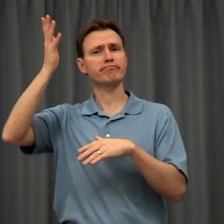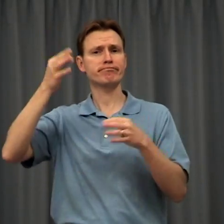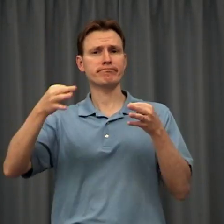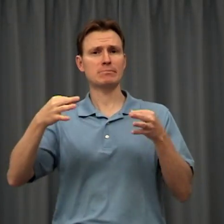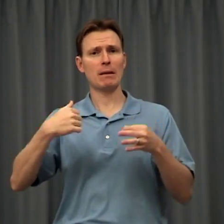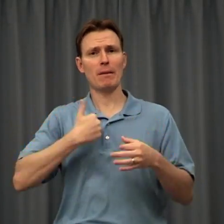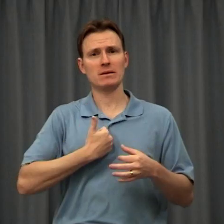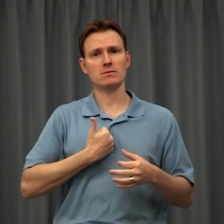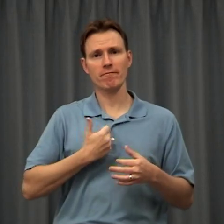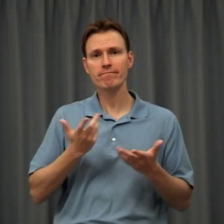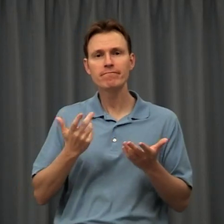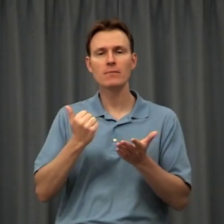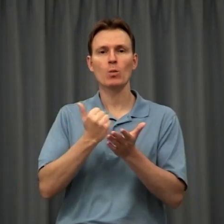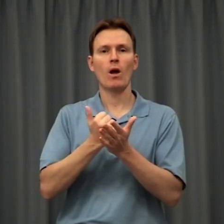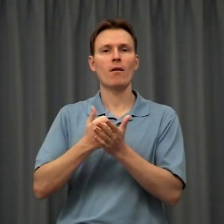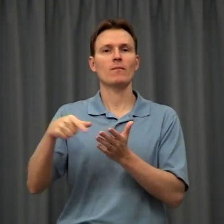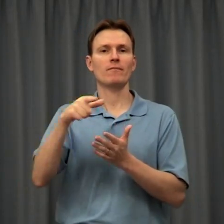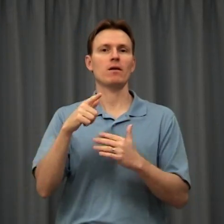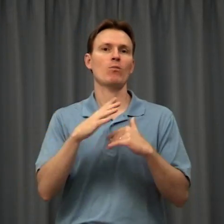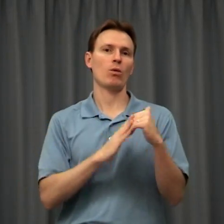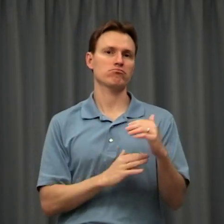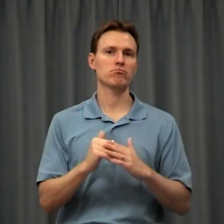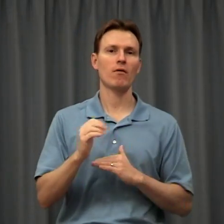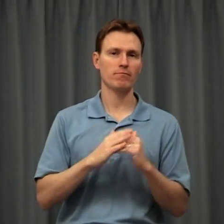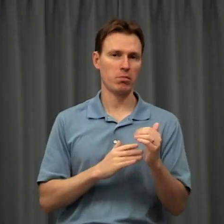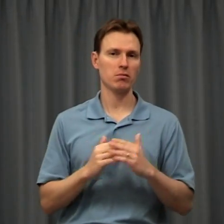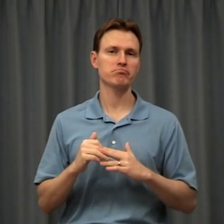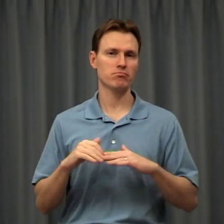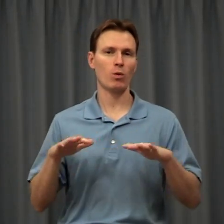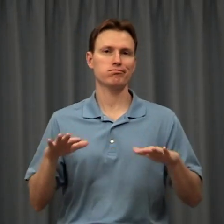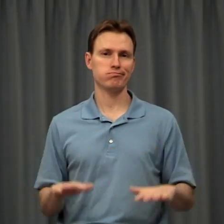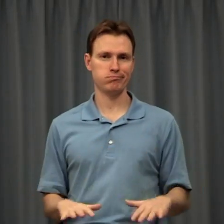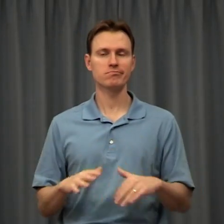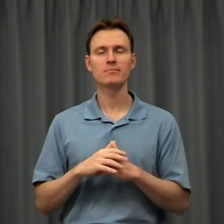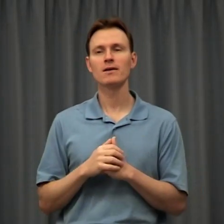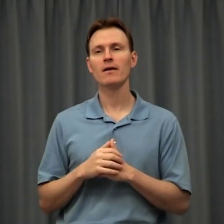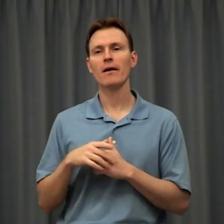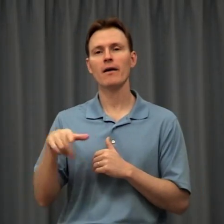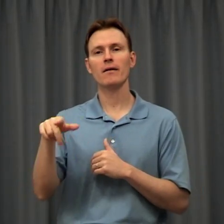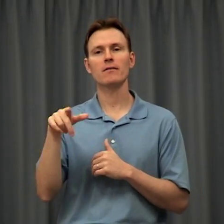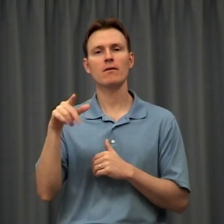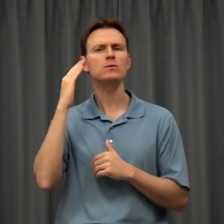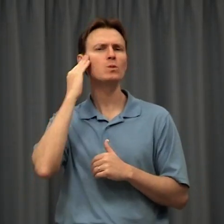emailed it to them. That explanation of who I was helped them feel more comfortable with me.